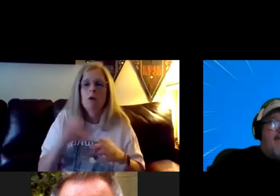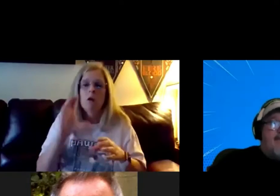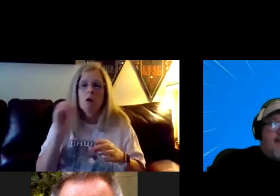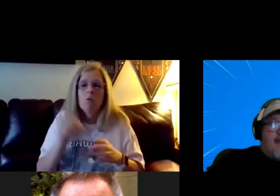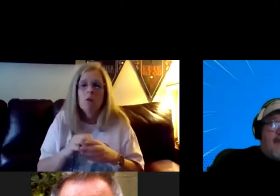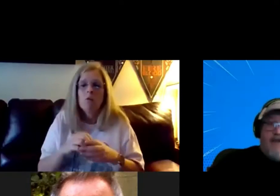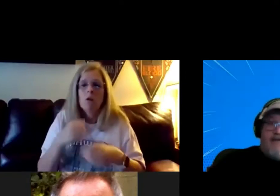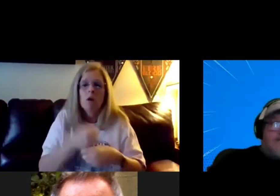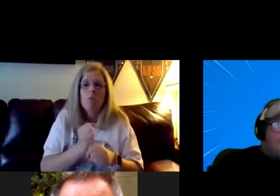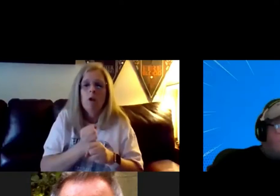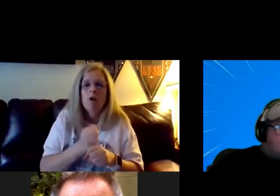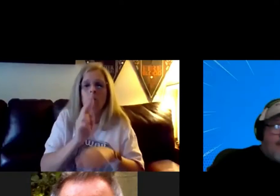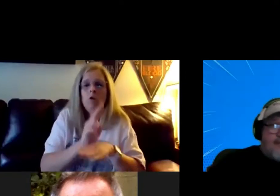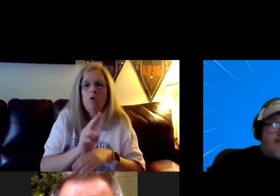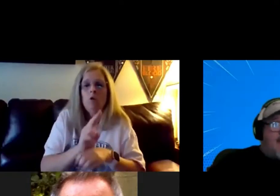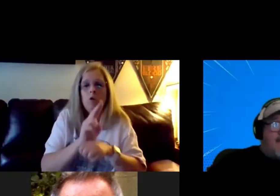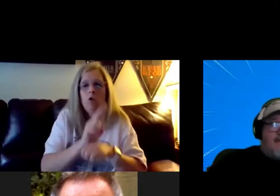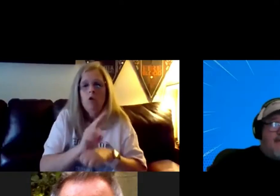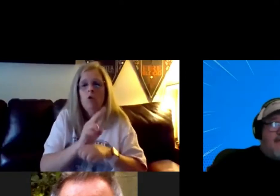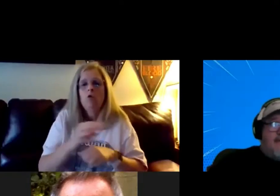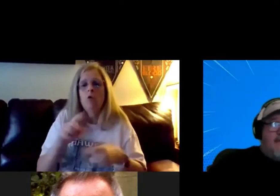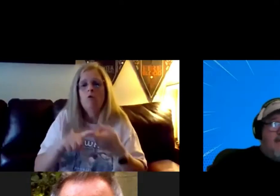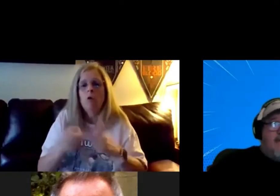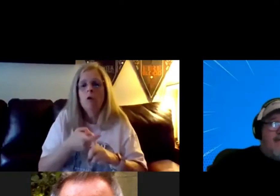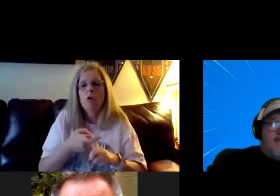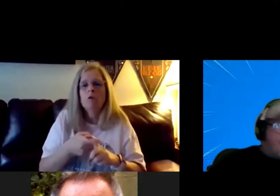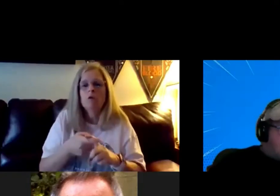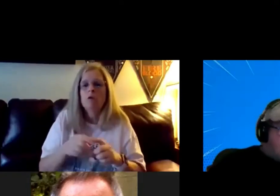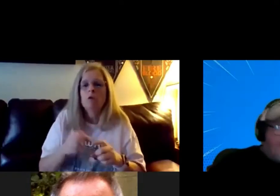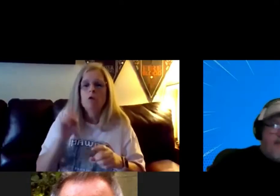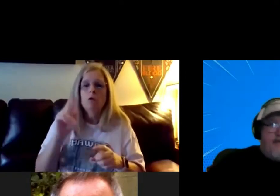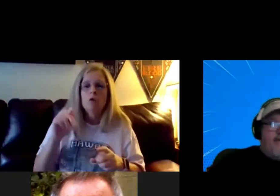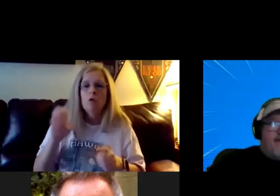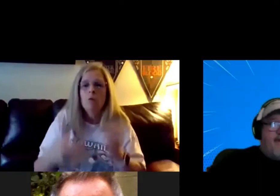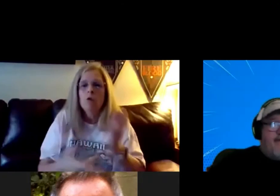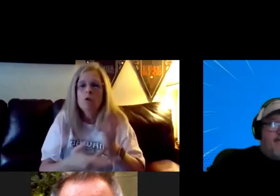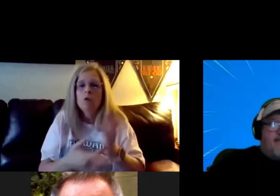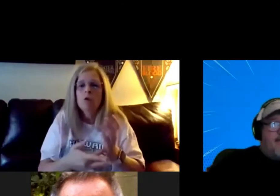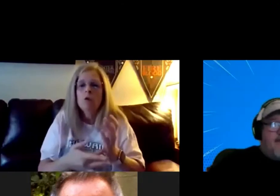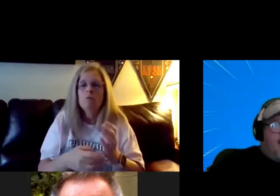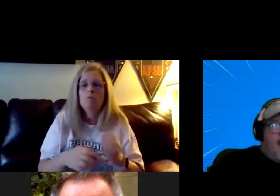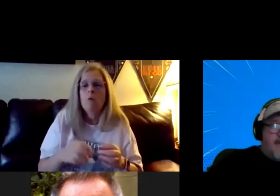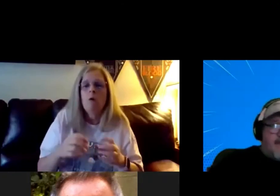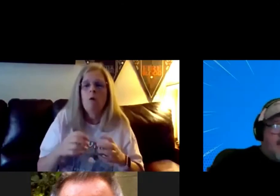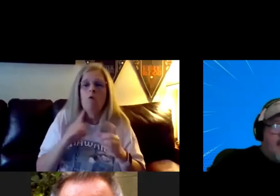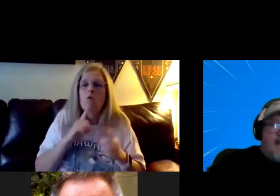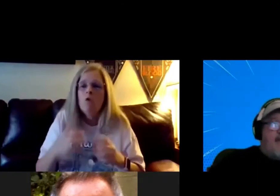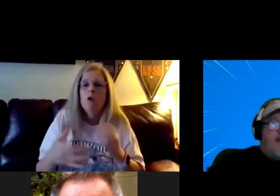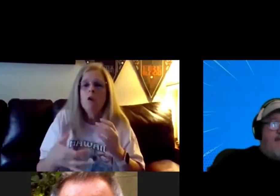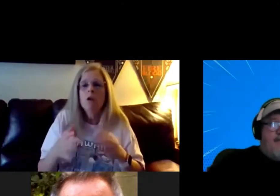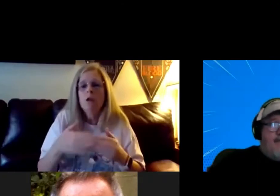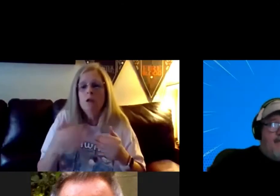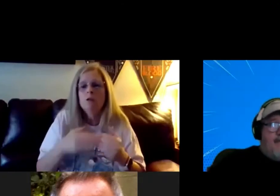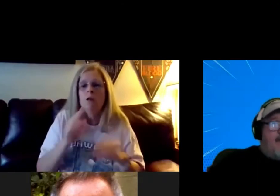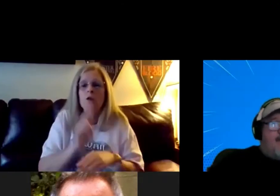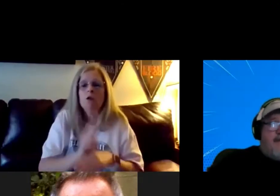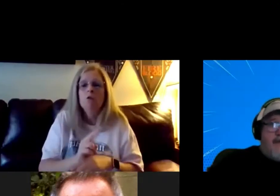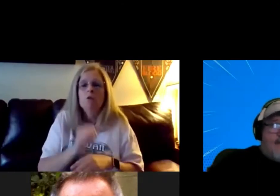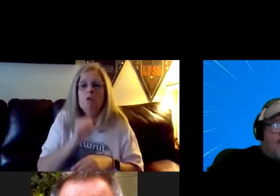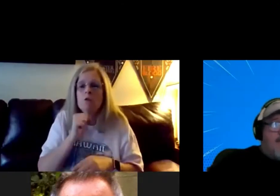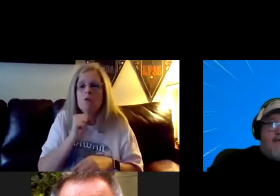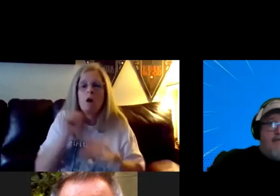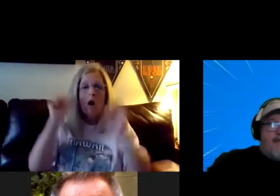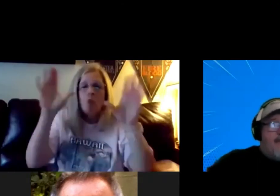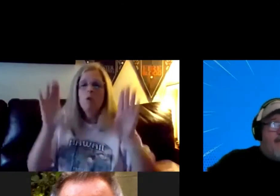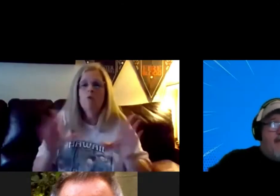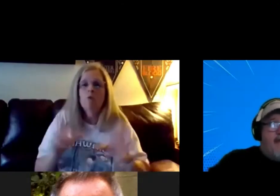them user-friendly. Super technical, but super easy to use. It's unbelievable. You know, you don't have